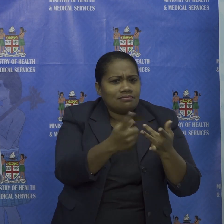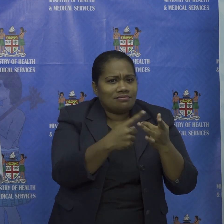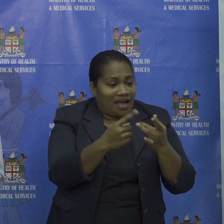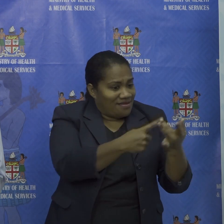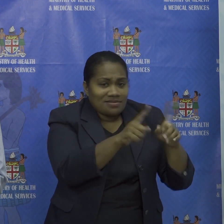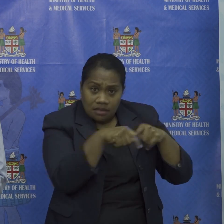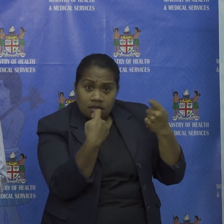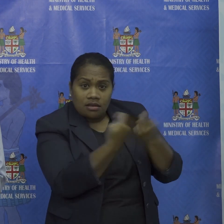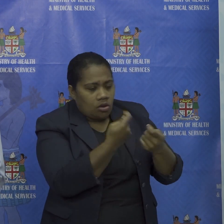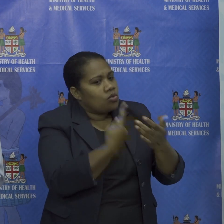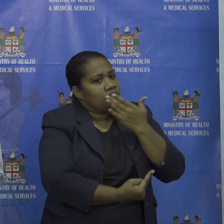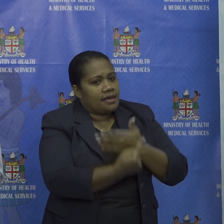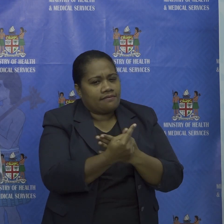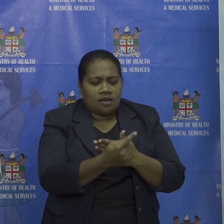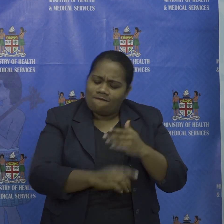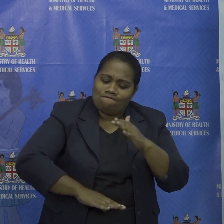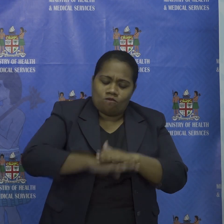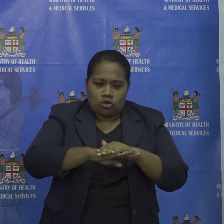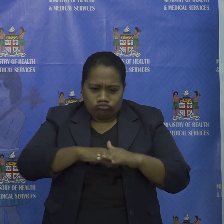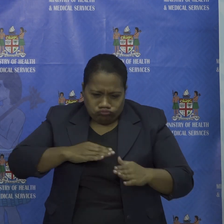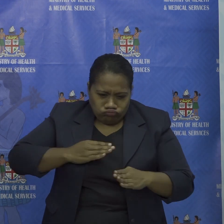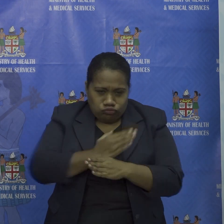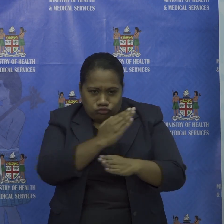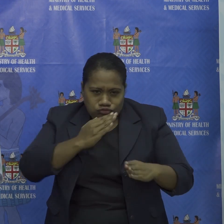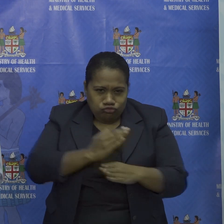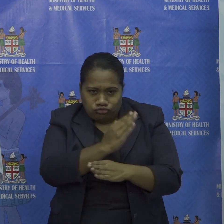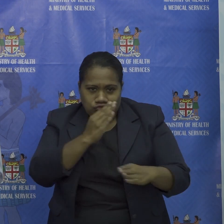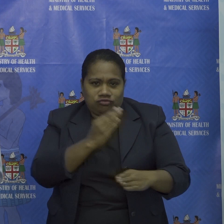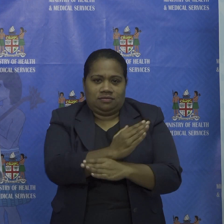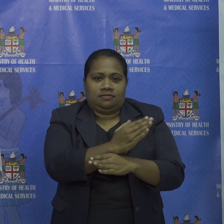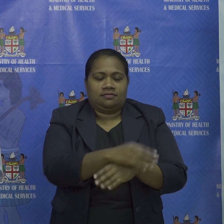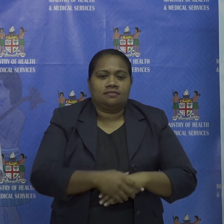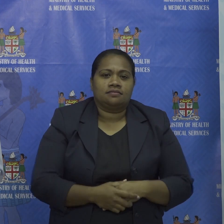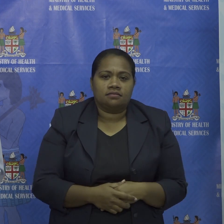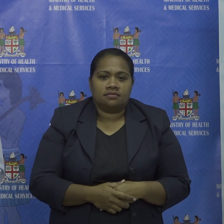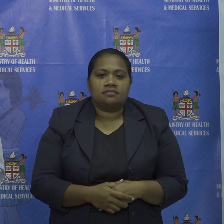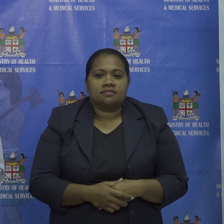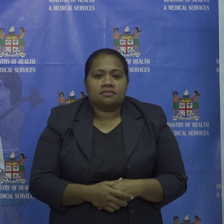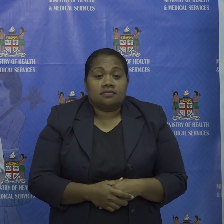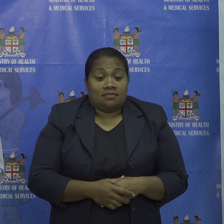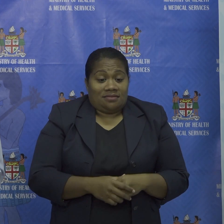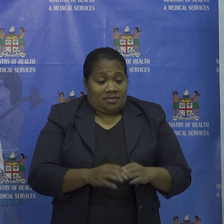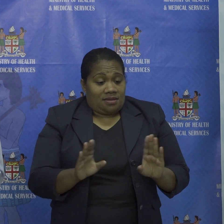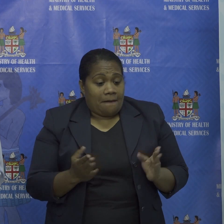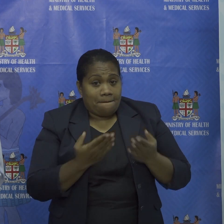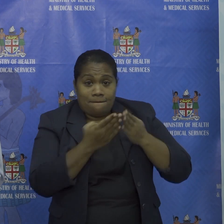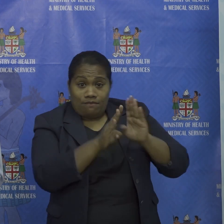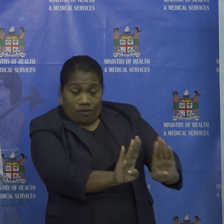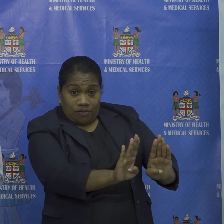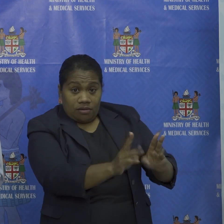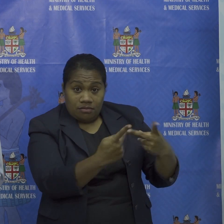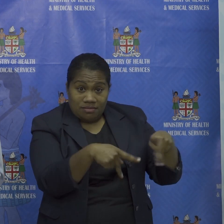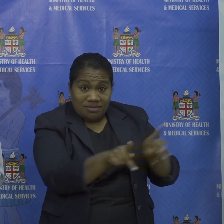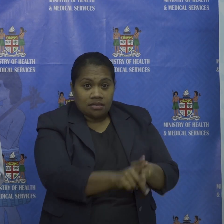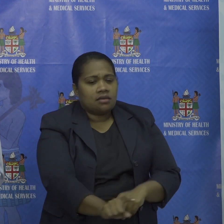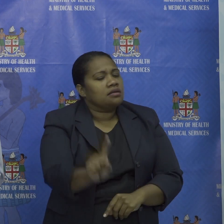full advantage of this opportunity to get ahead of the spread of the virus. In the lockdown zone, we want zero public